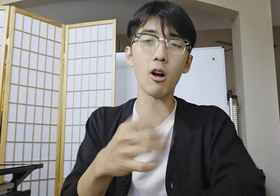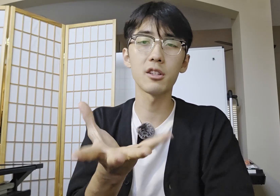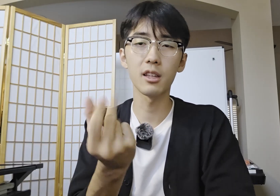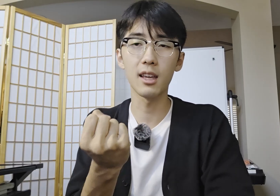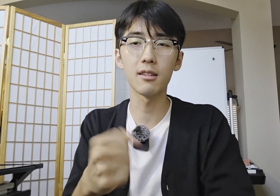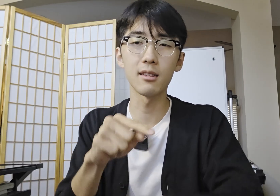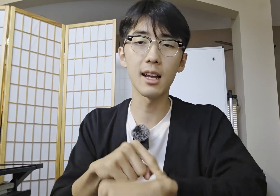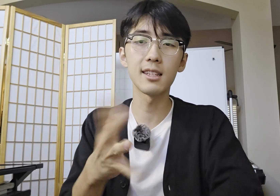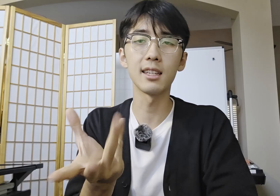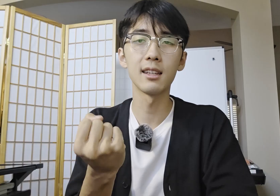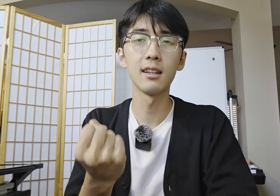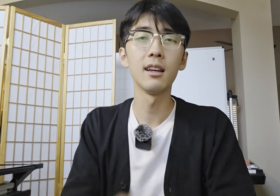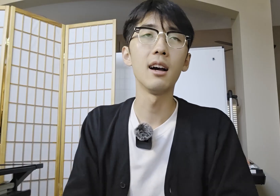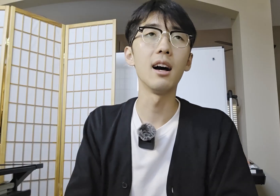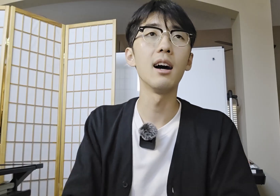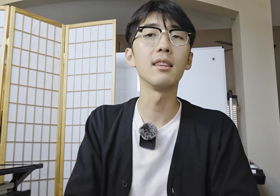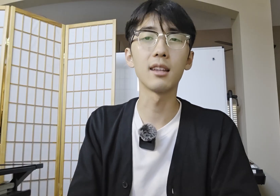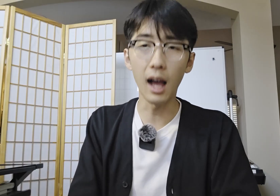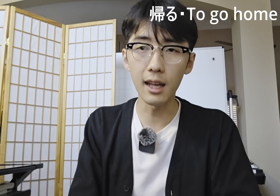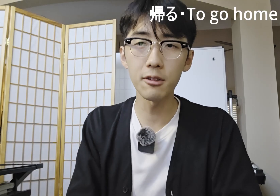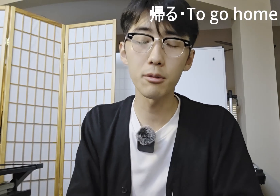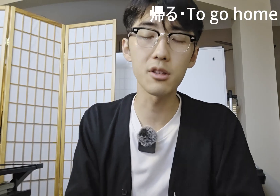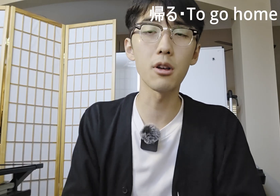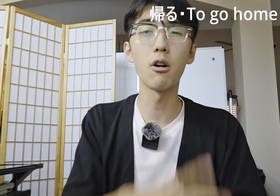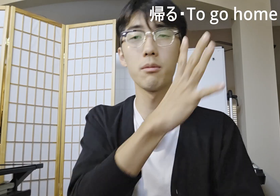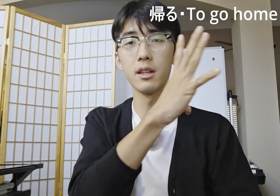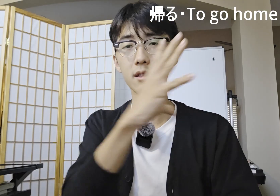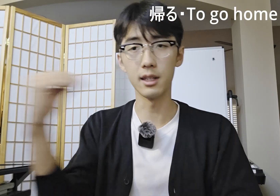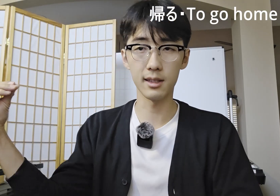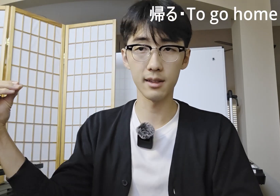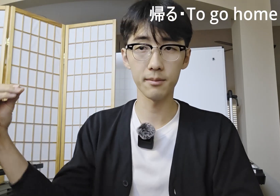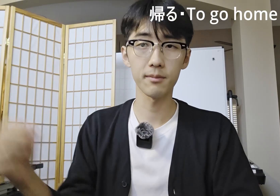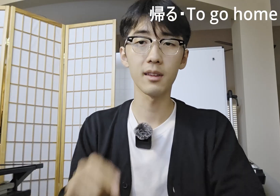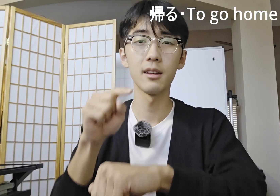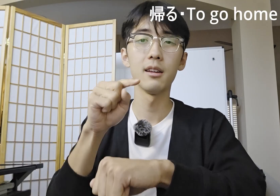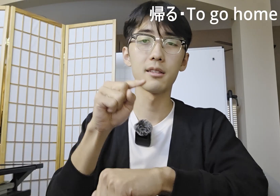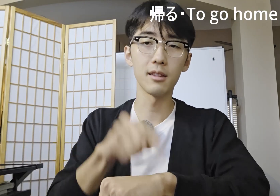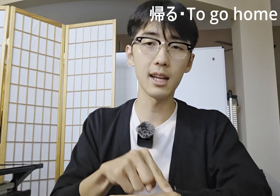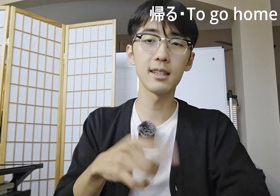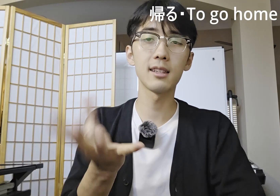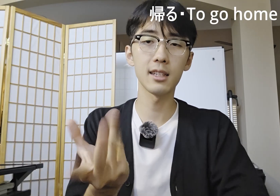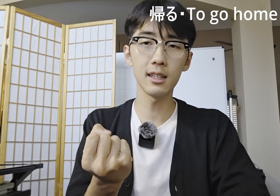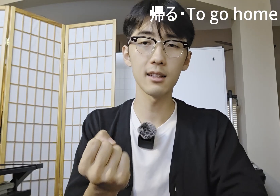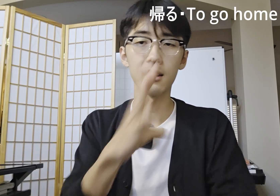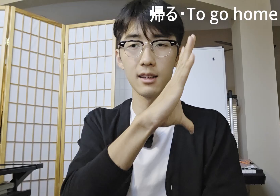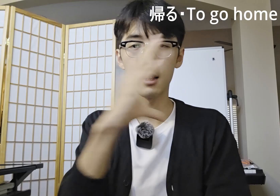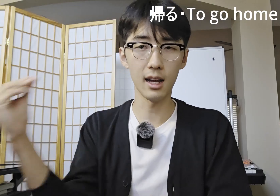watch, count, nanji. Kaeru, which is go home, is this. So nanji,